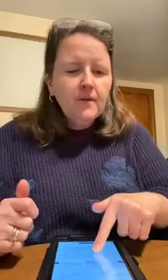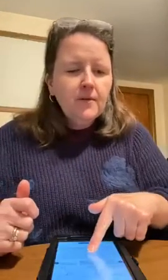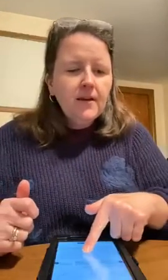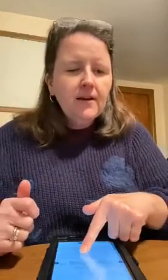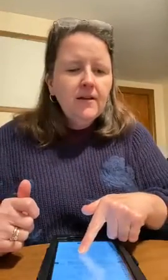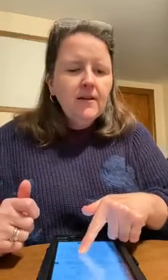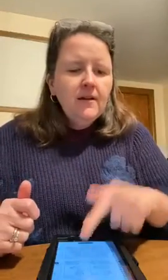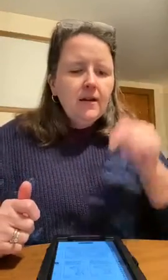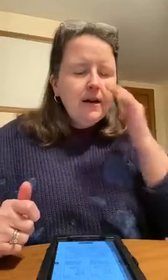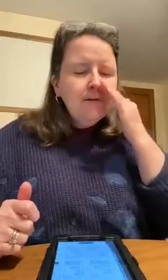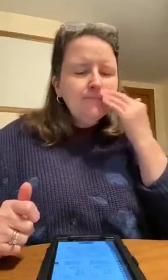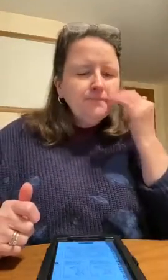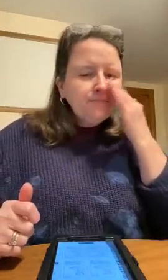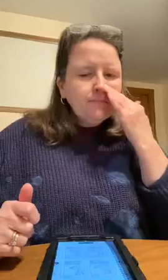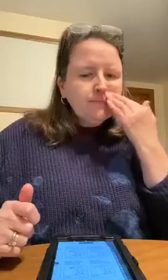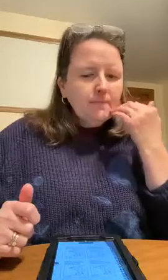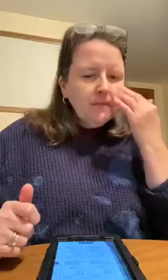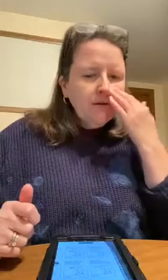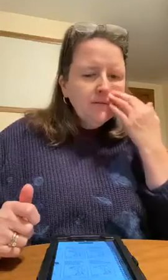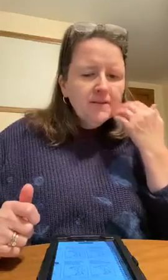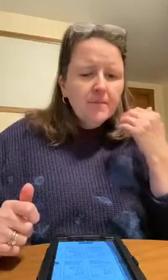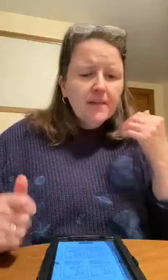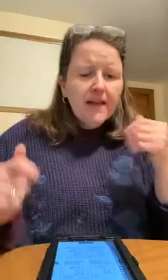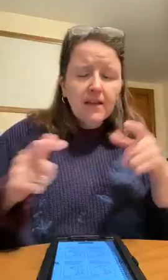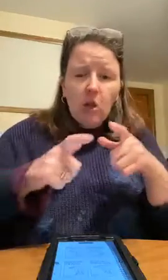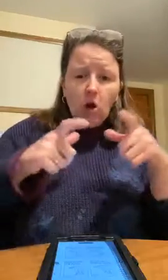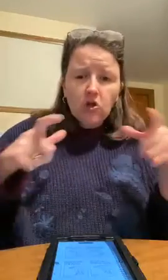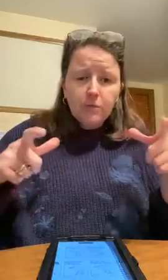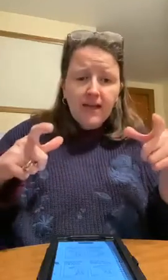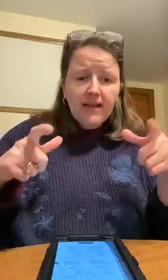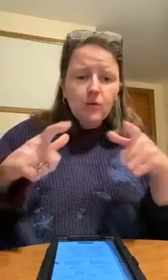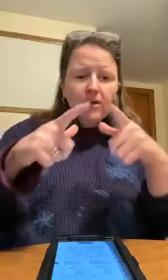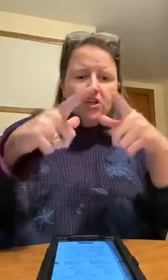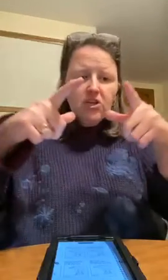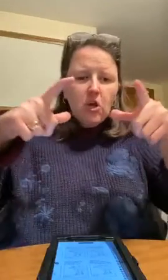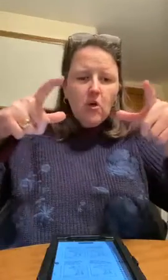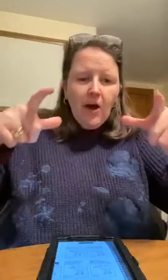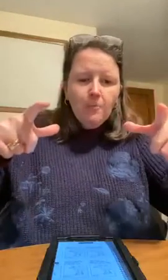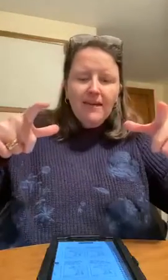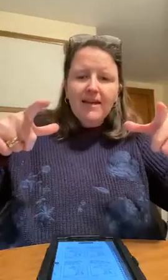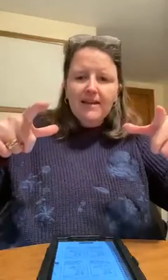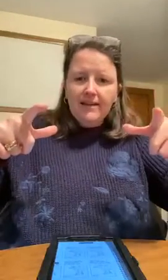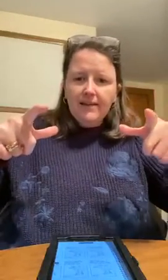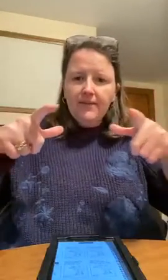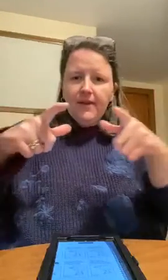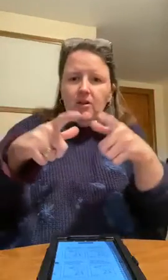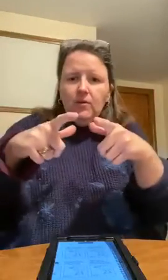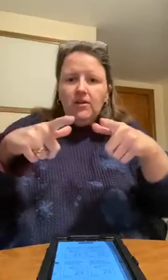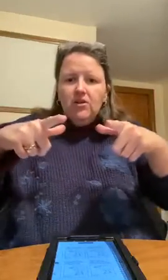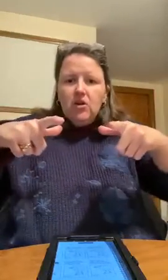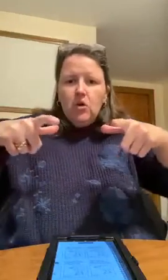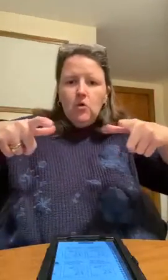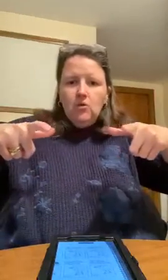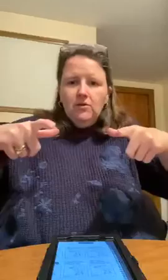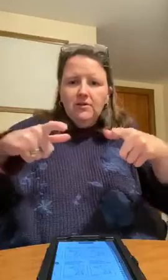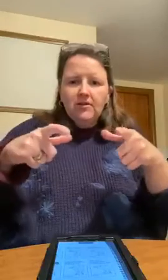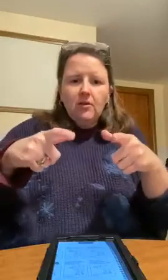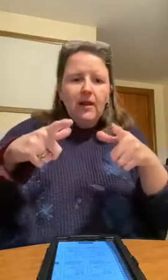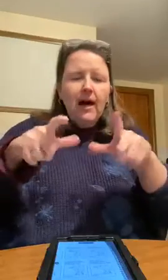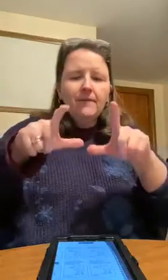okay. For something like a larger plate, you want to show how big it is, and you want to show, so obviously